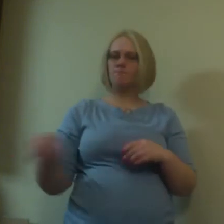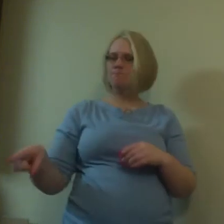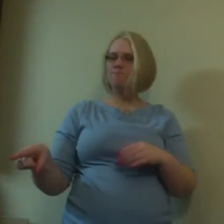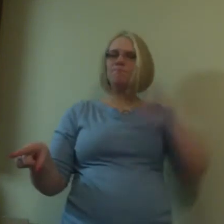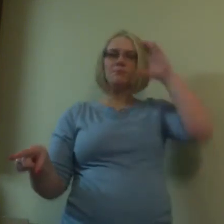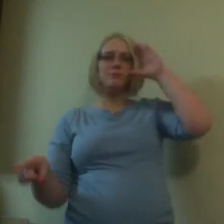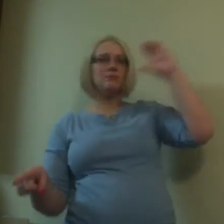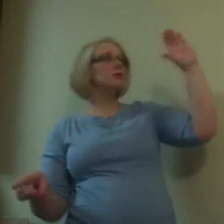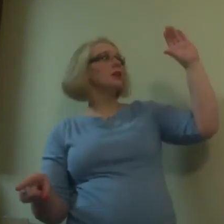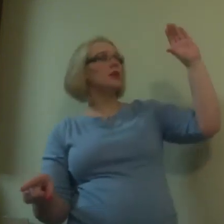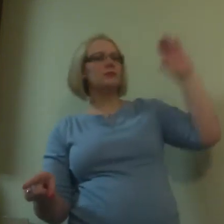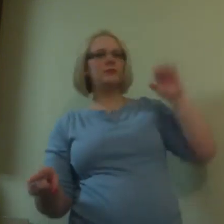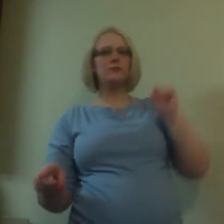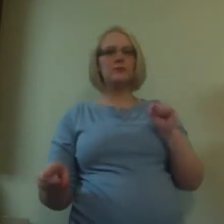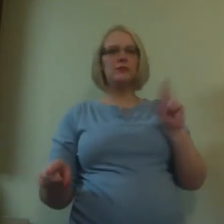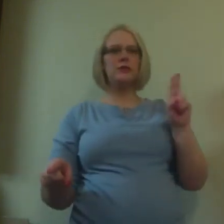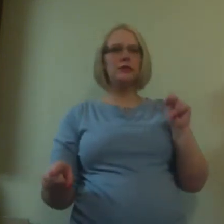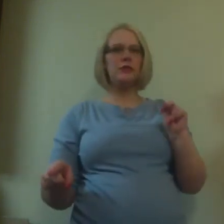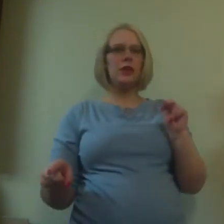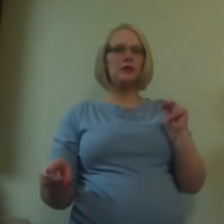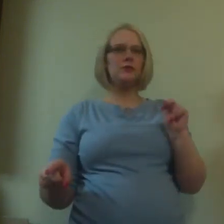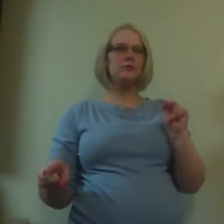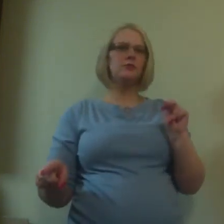We see the sun outside. What does the sun do for us?